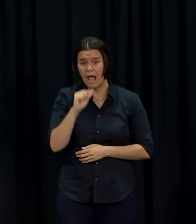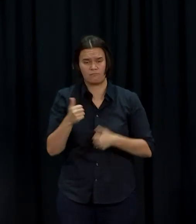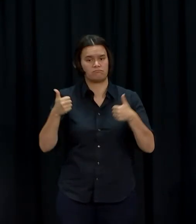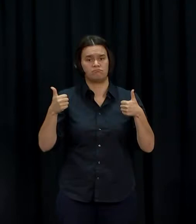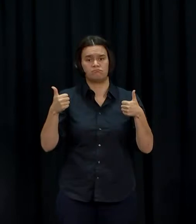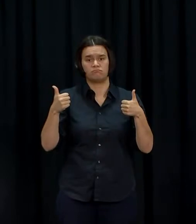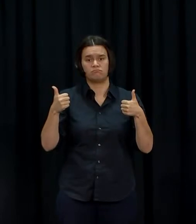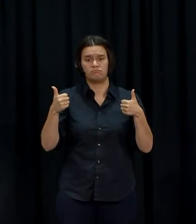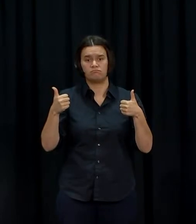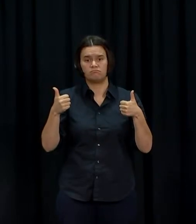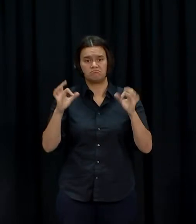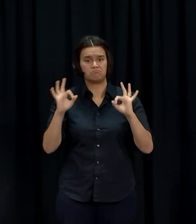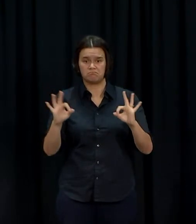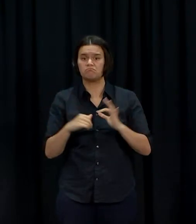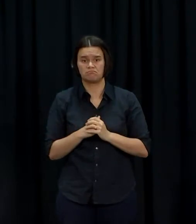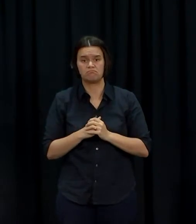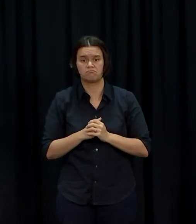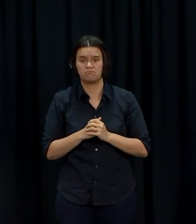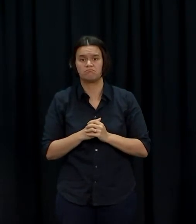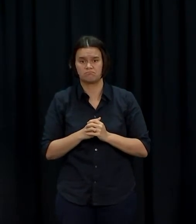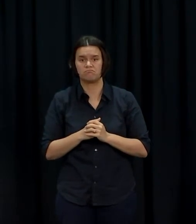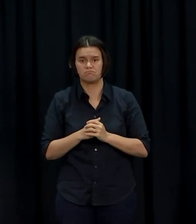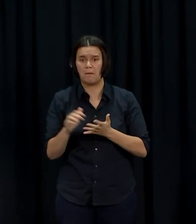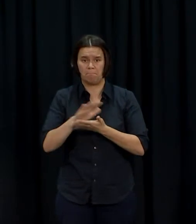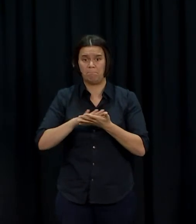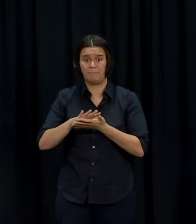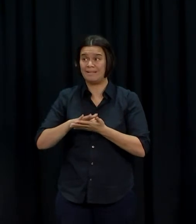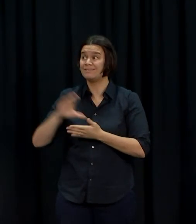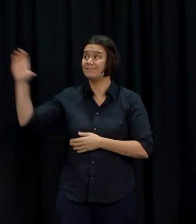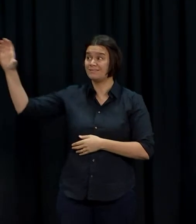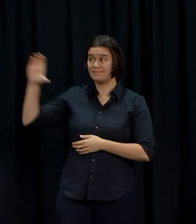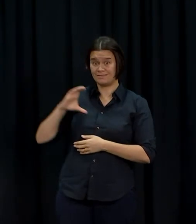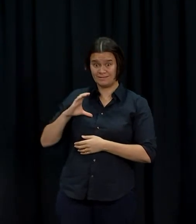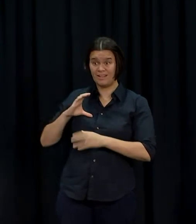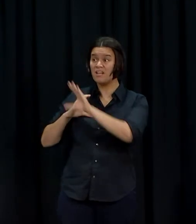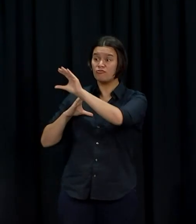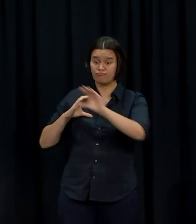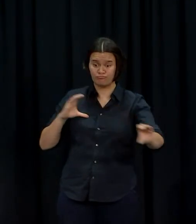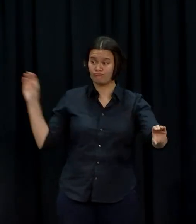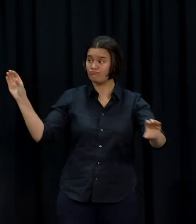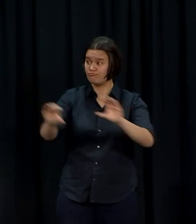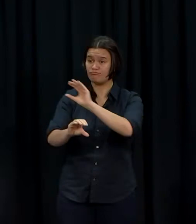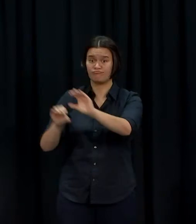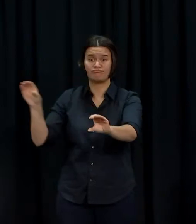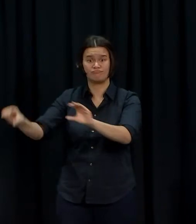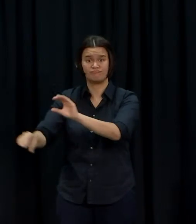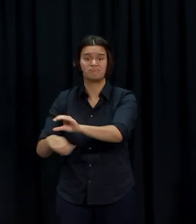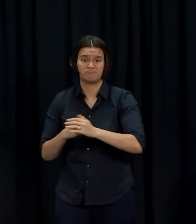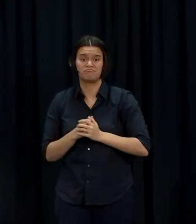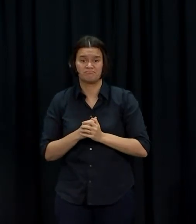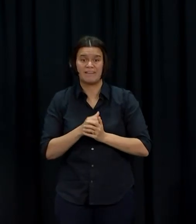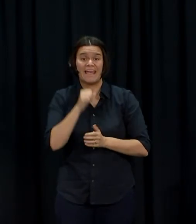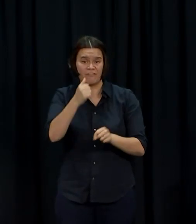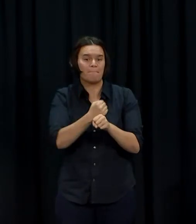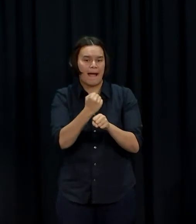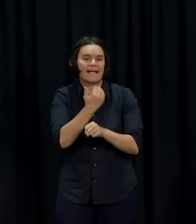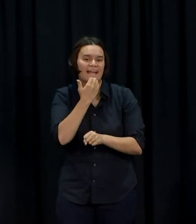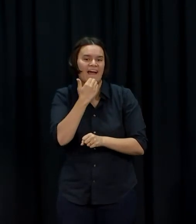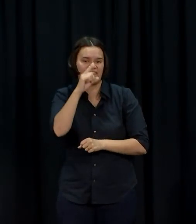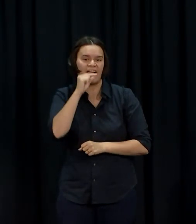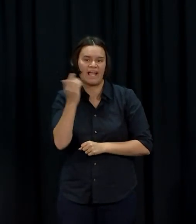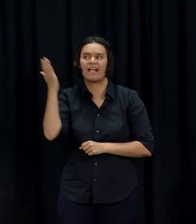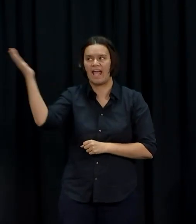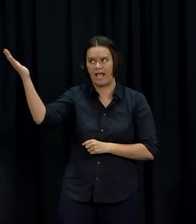we have confirmation of that, then of course we will be able to go back to the companies and say, please, if you can